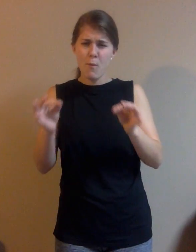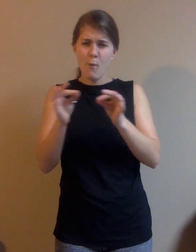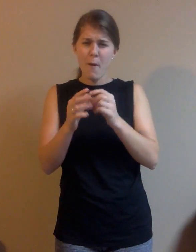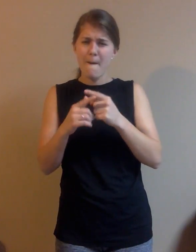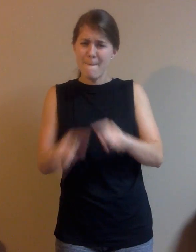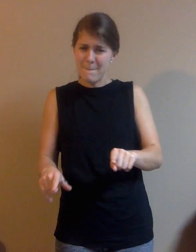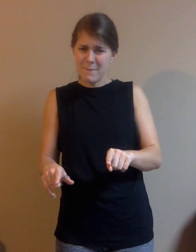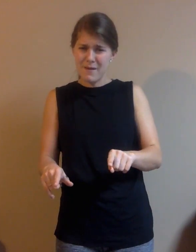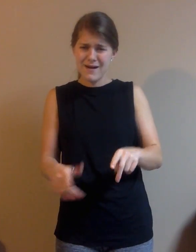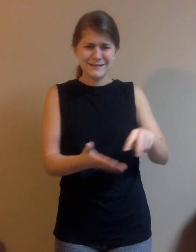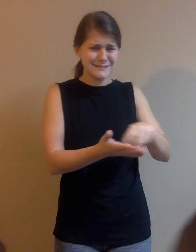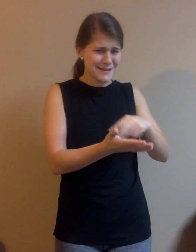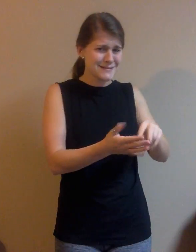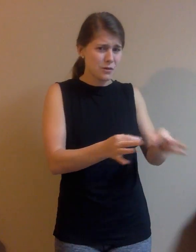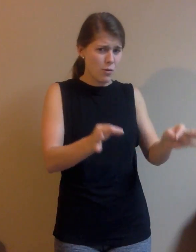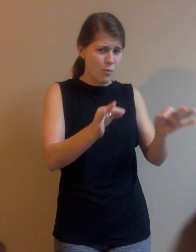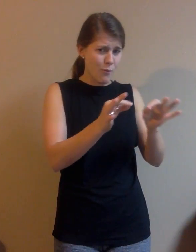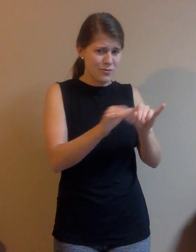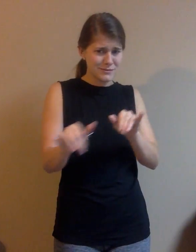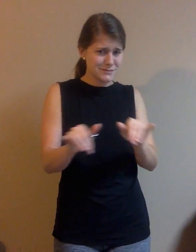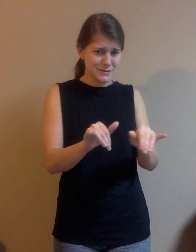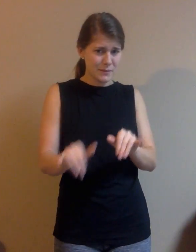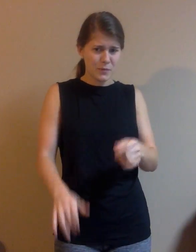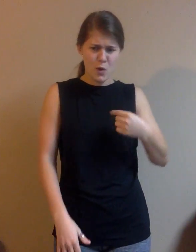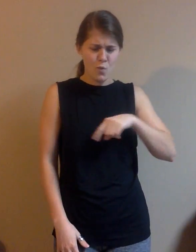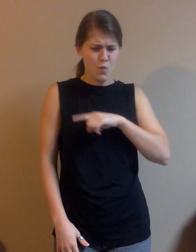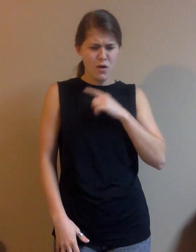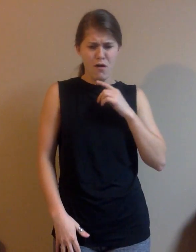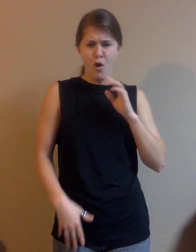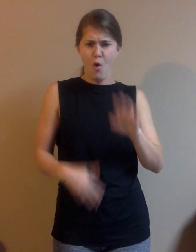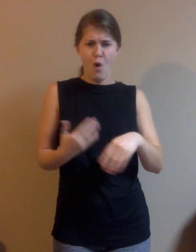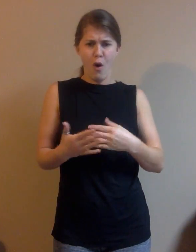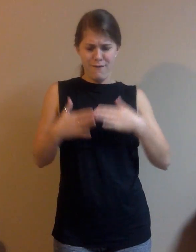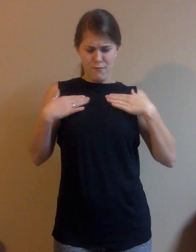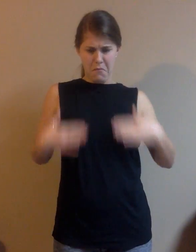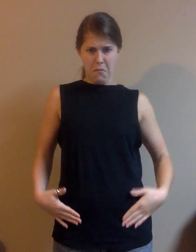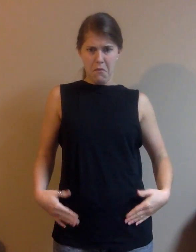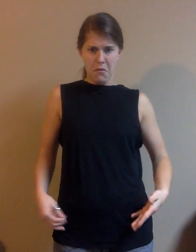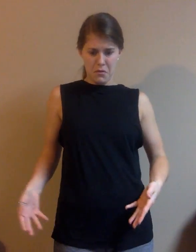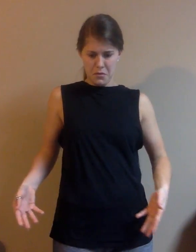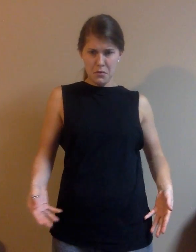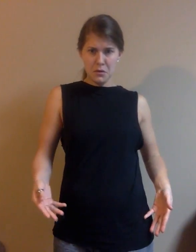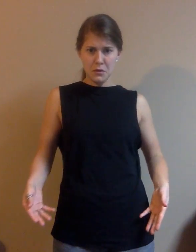they're allowed to. We all do. We all have bodies, don't we? Yeah. Did I miss a meeting? I mean, I think...